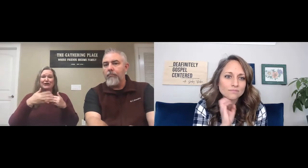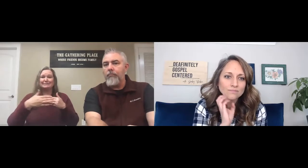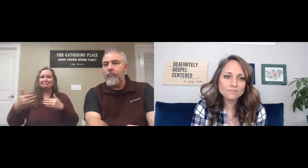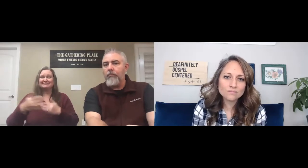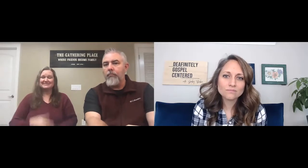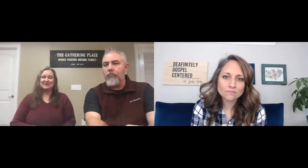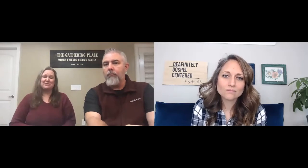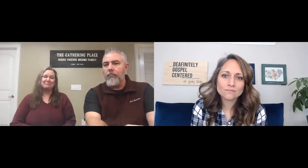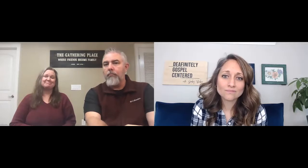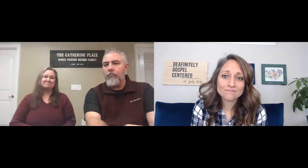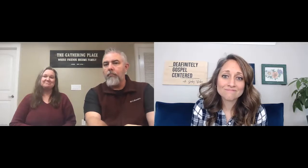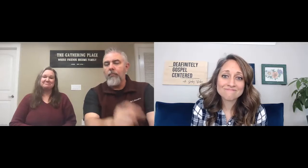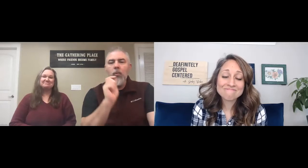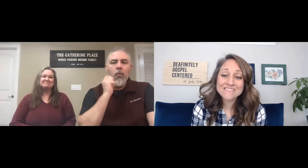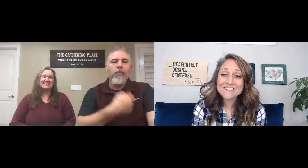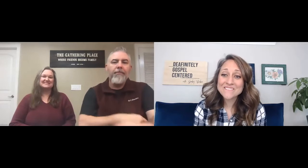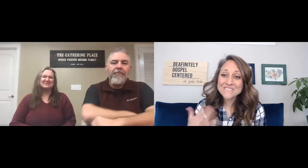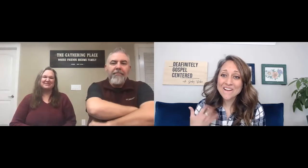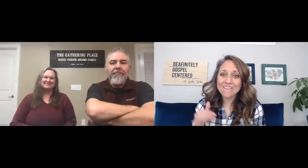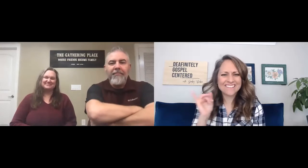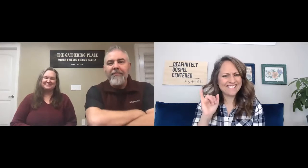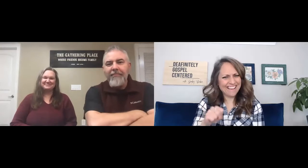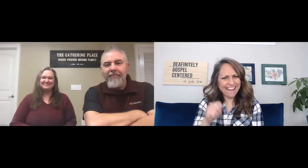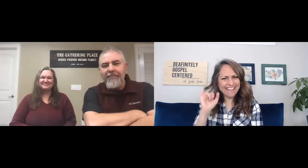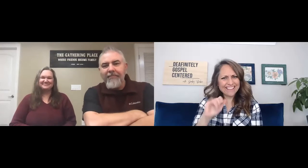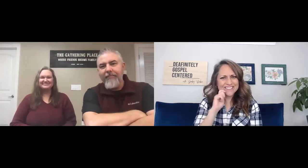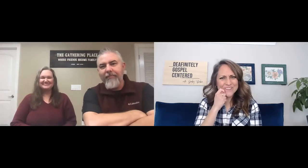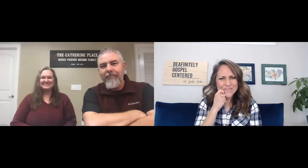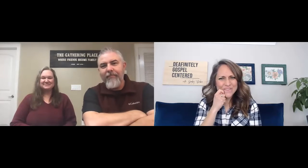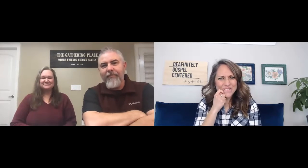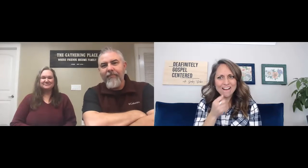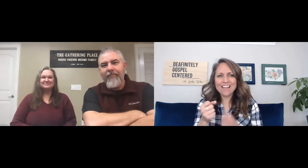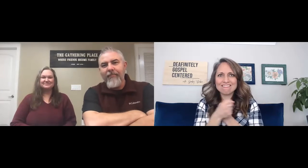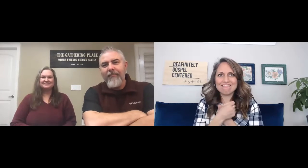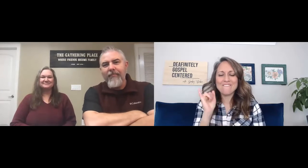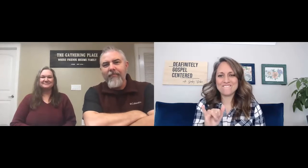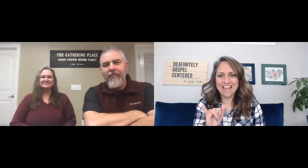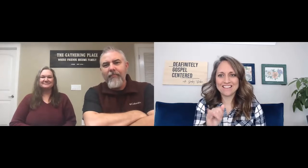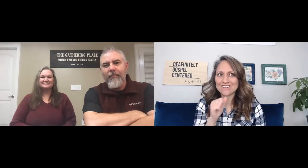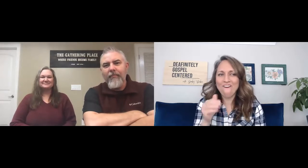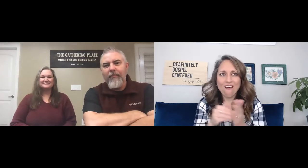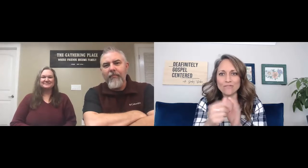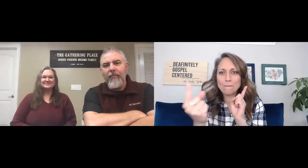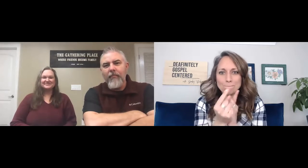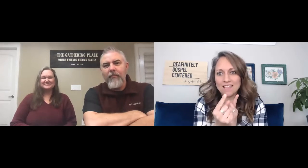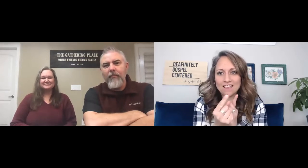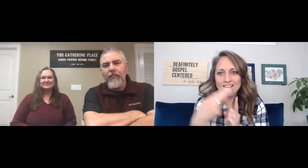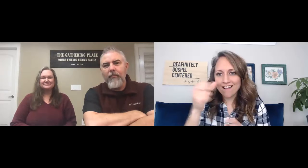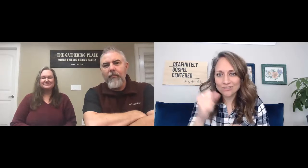And then from there, history just been in the making from there. Wow. That's so cool. I love that. We don't often see high